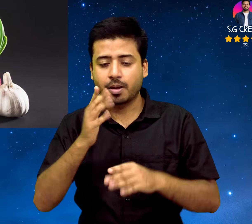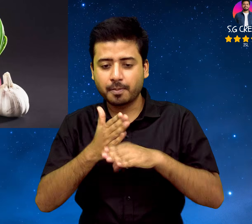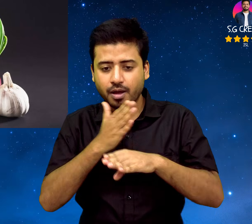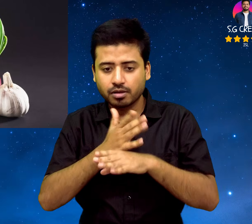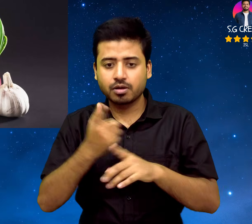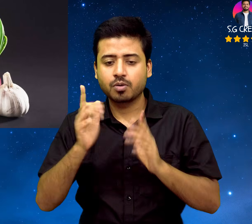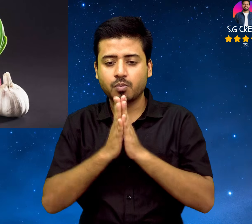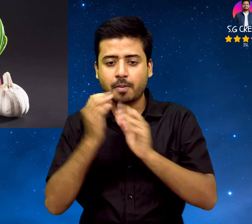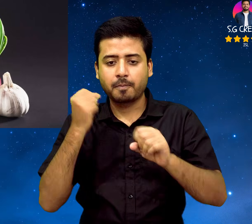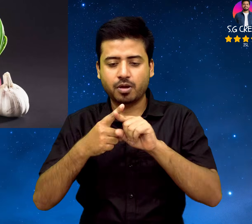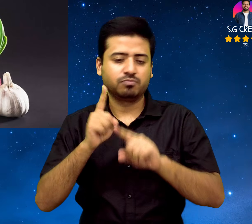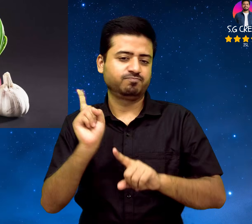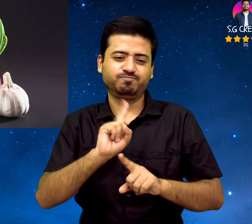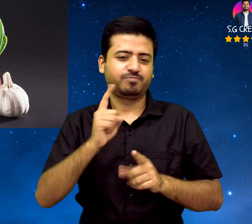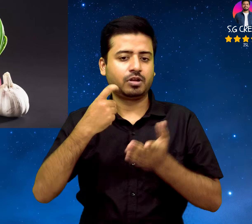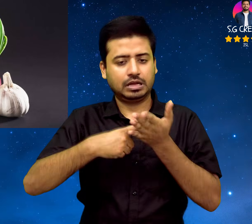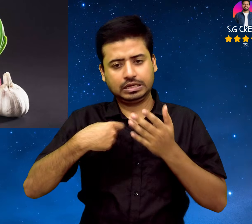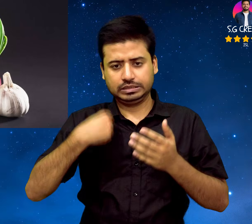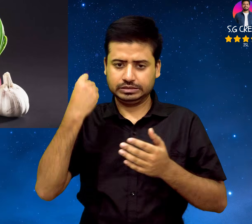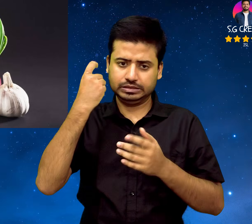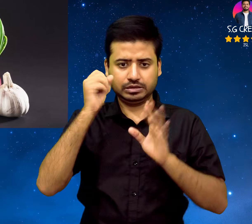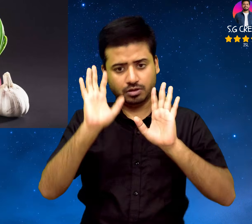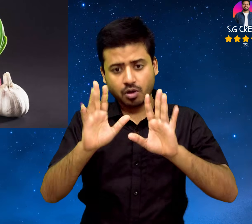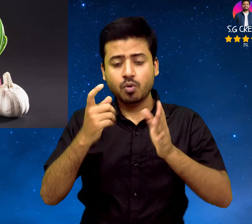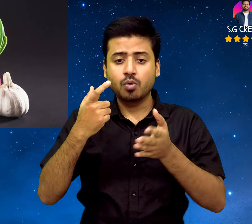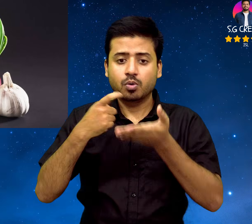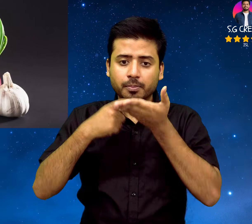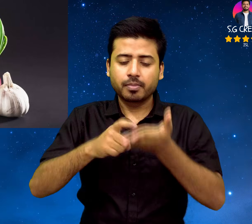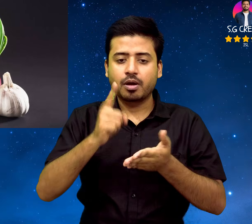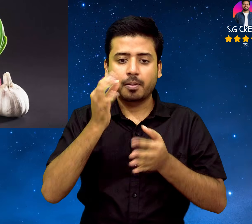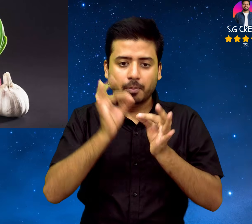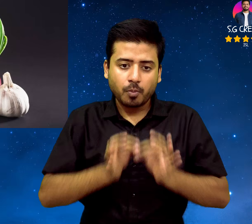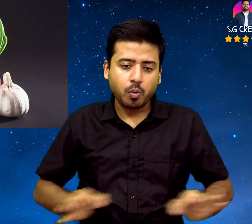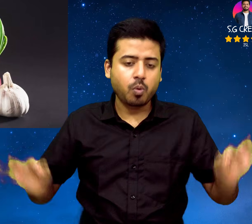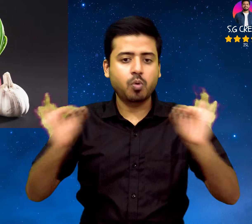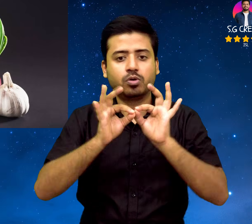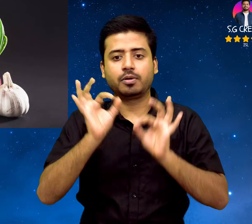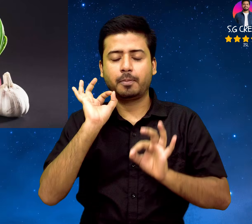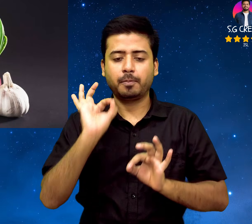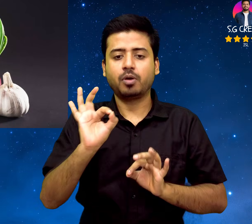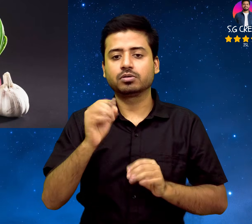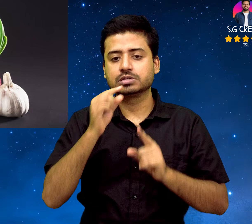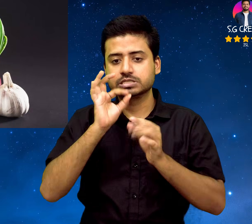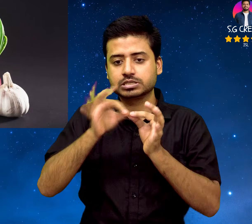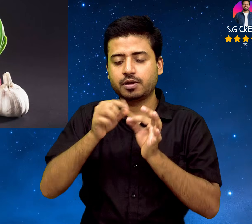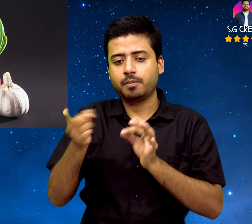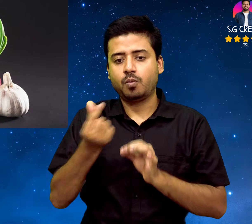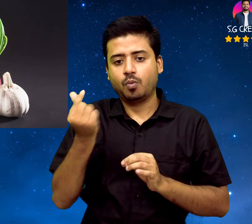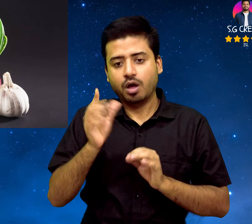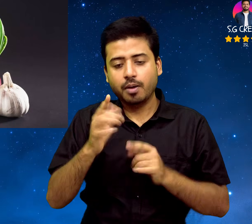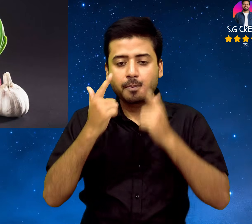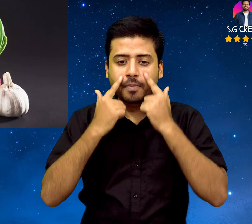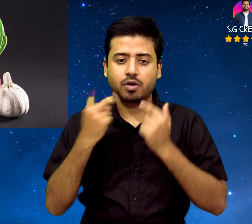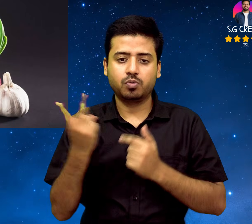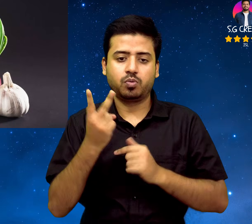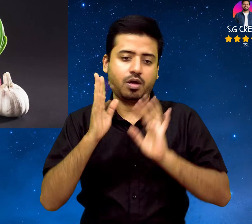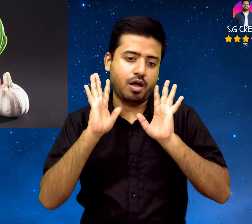activation of phase 2 enzymes. Chemical carcinogenesis often requires metabolic activation by cytochrome